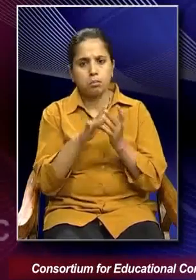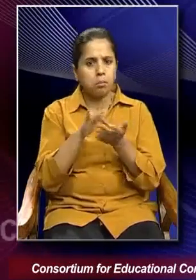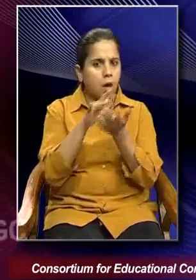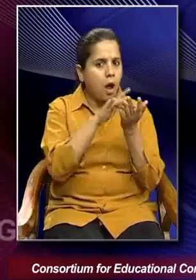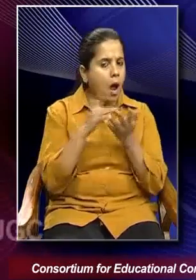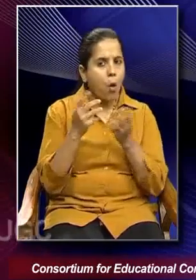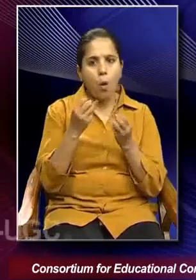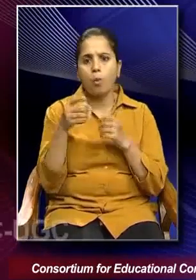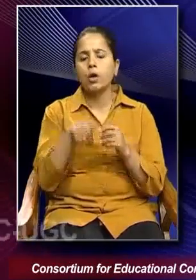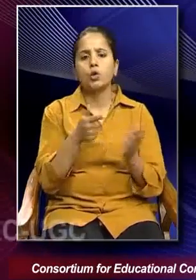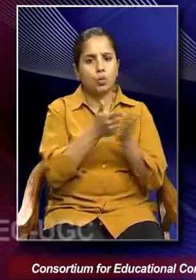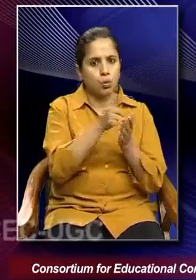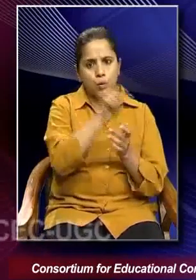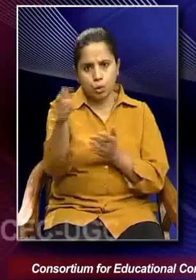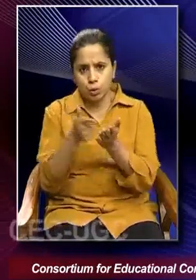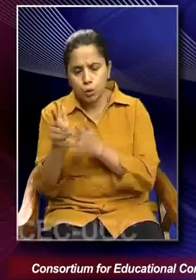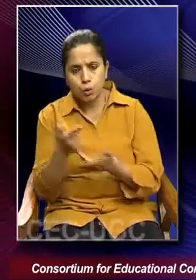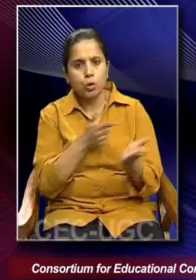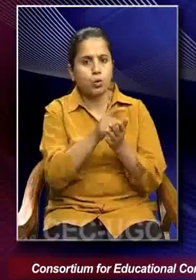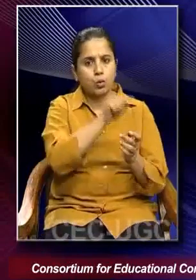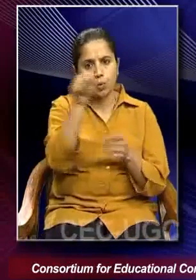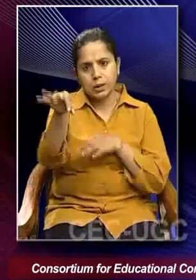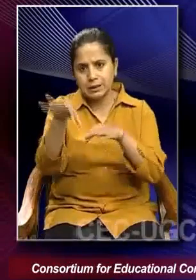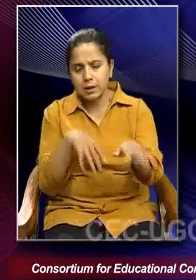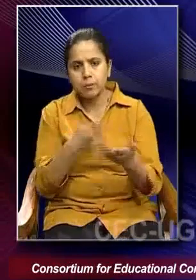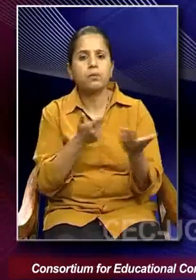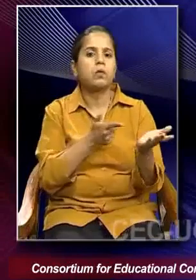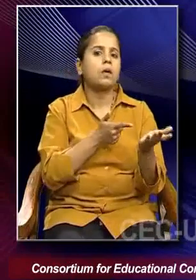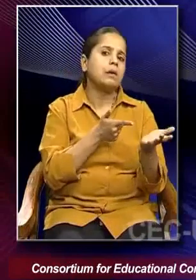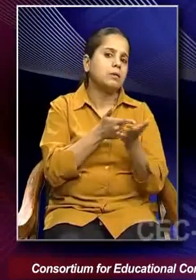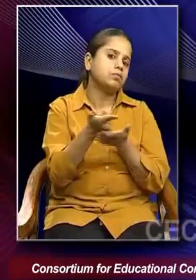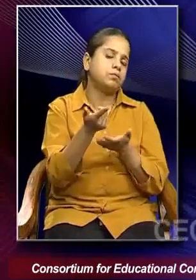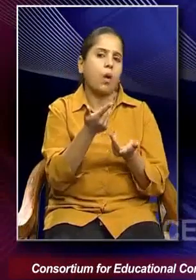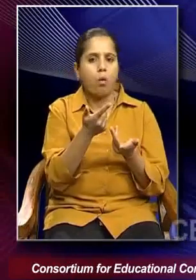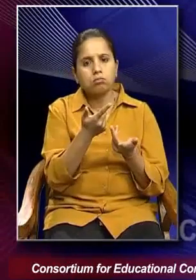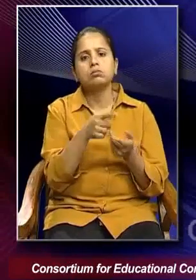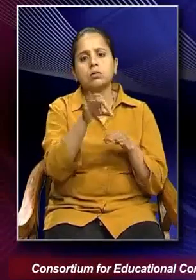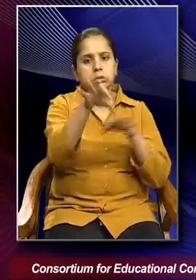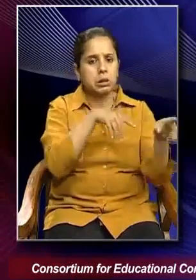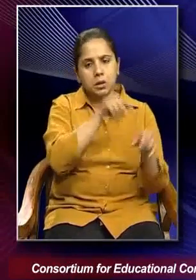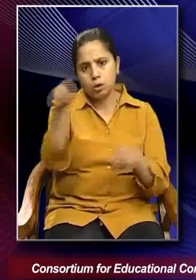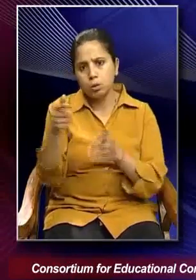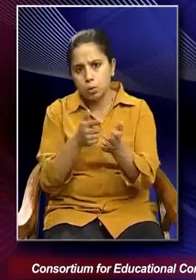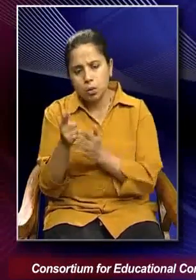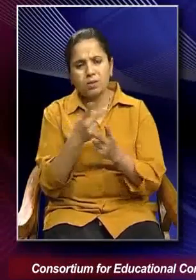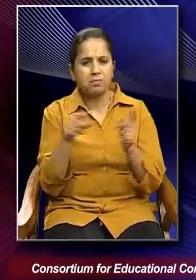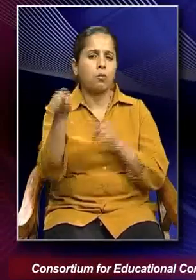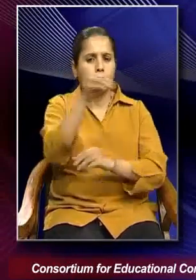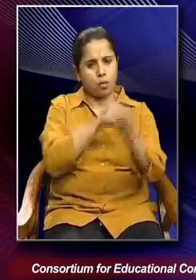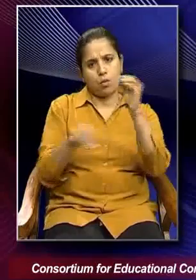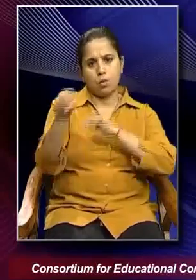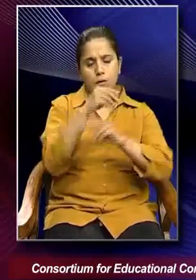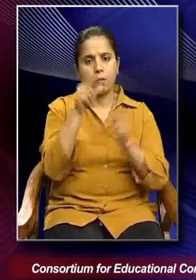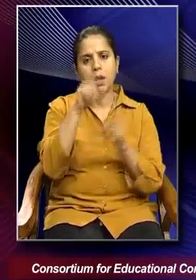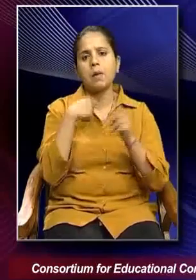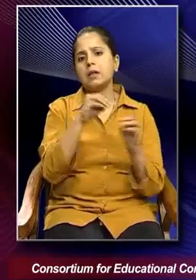migration, rural to rural, rural to urban, urban to rural, and this way one can make a assessment about movement of people